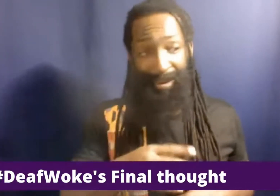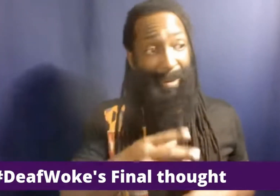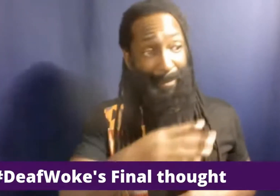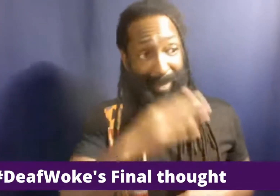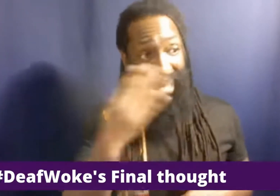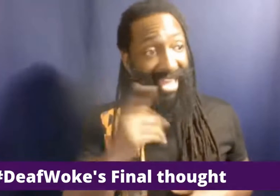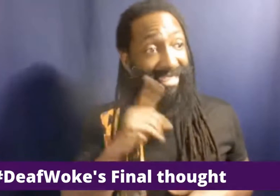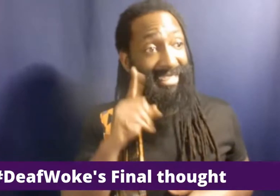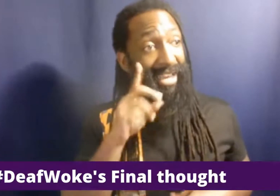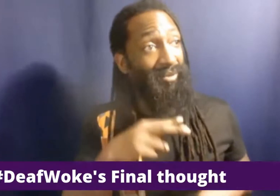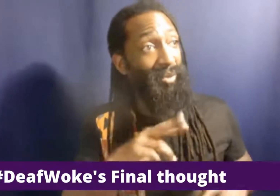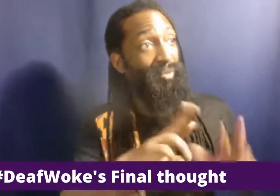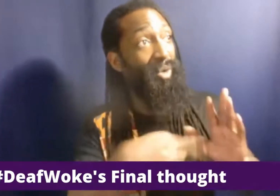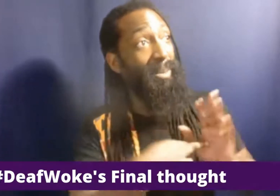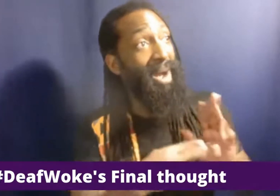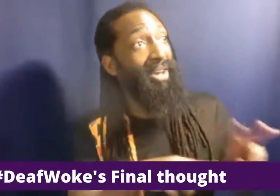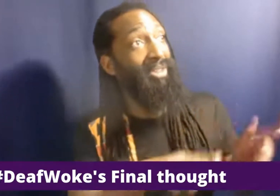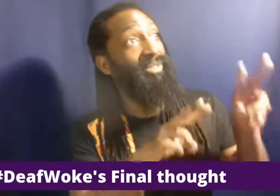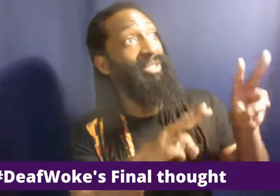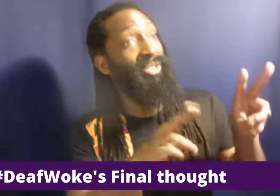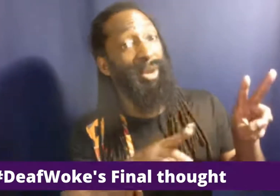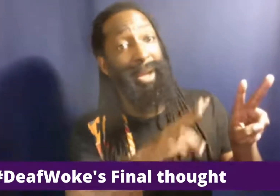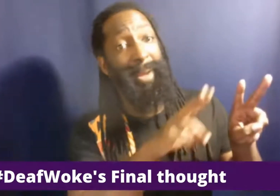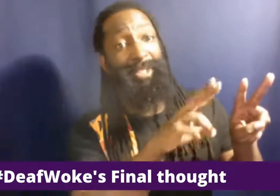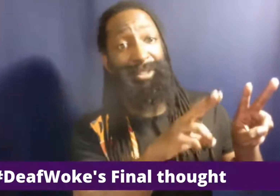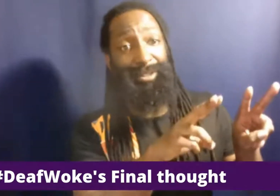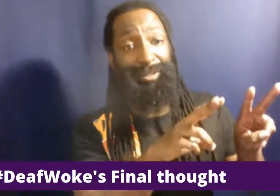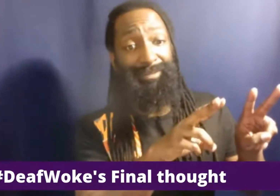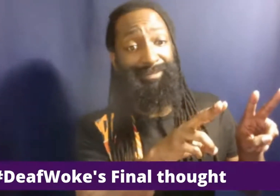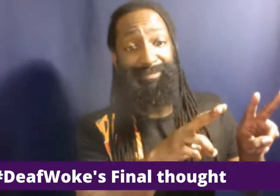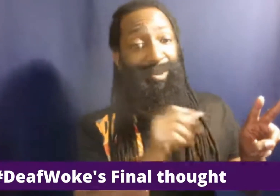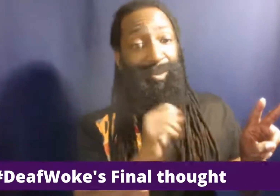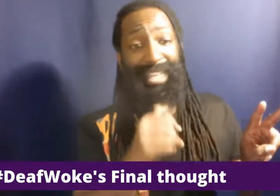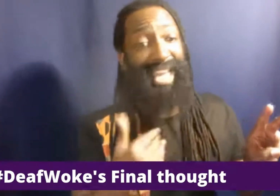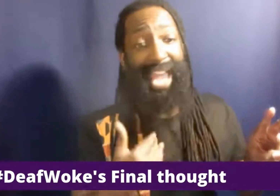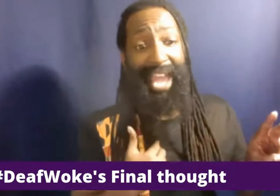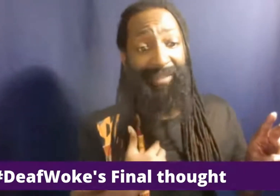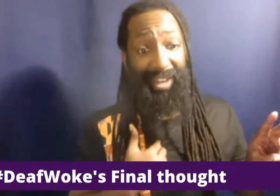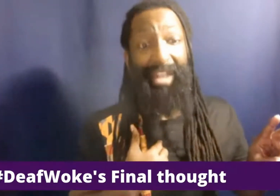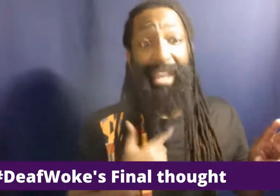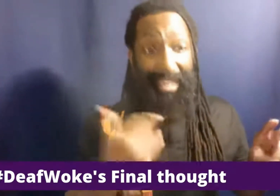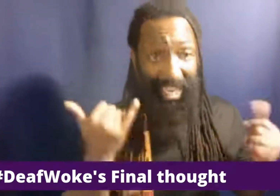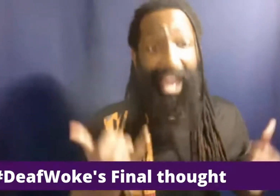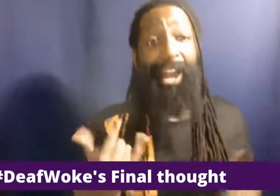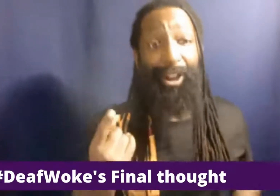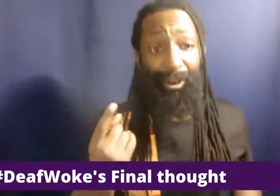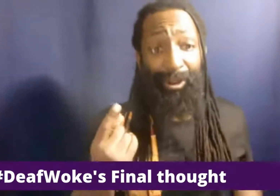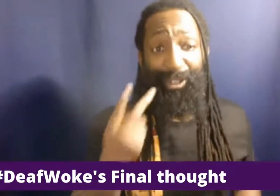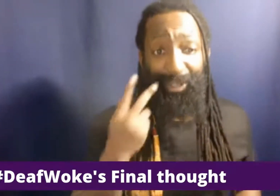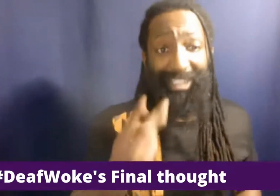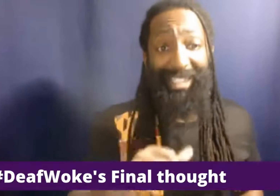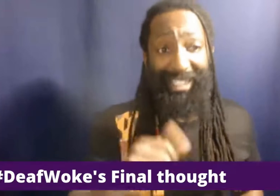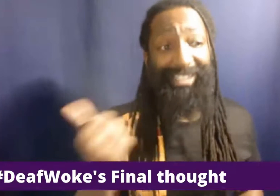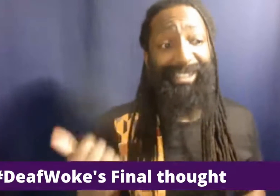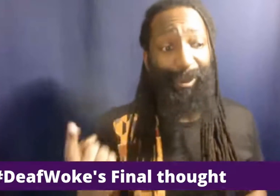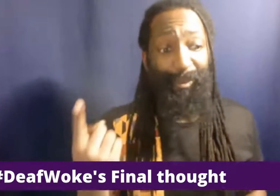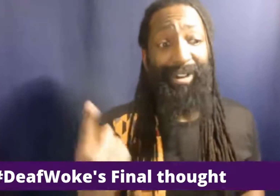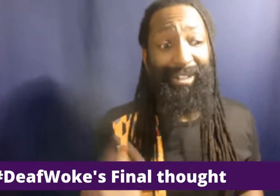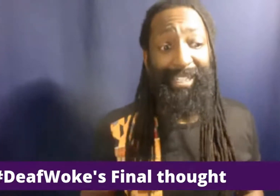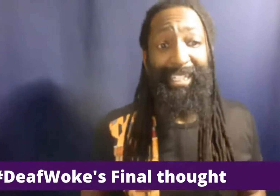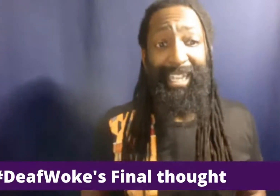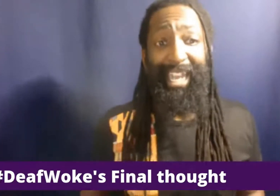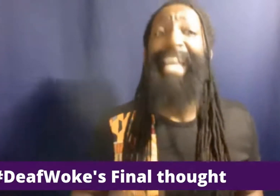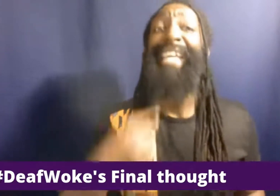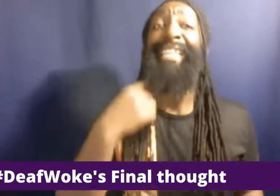another glad deaf role model to look up to. We didn't have it. Now you see